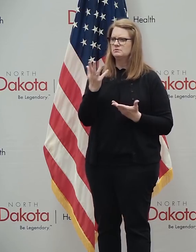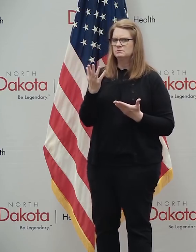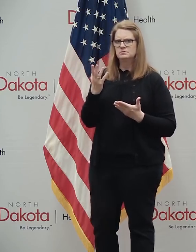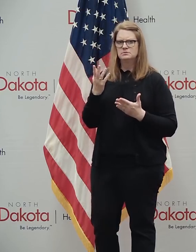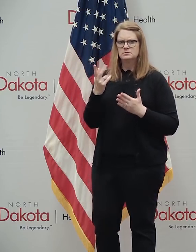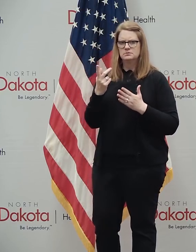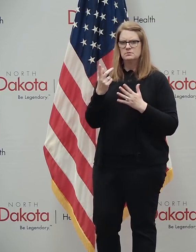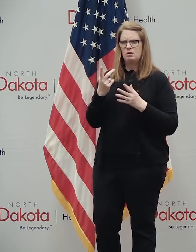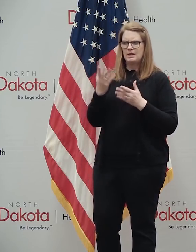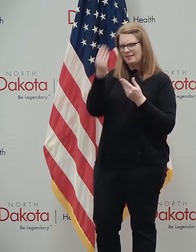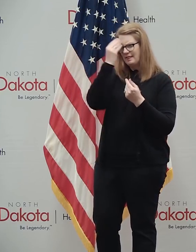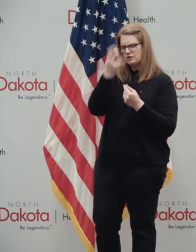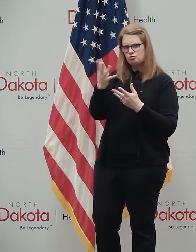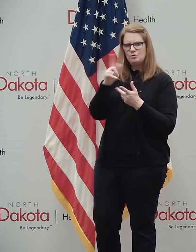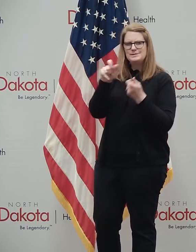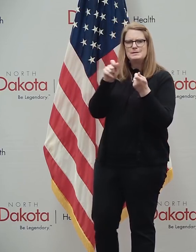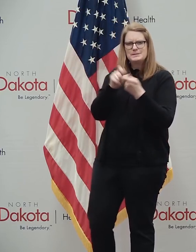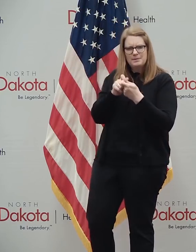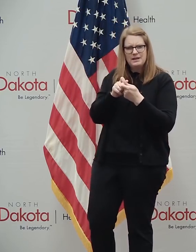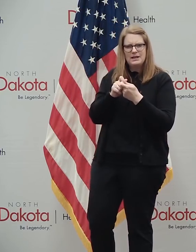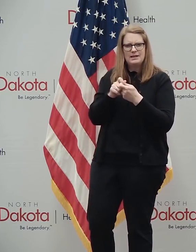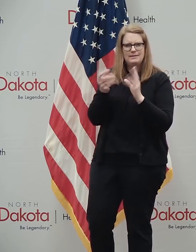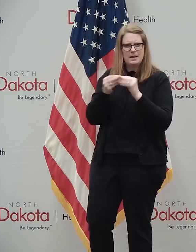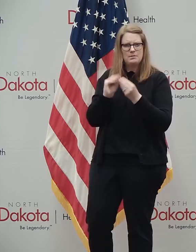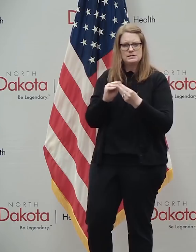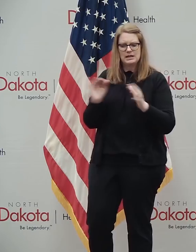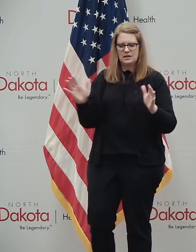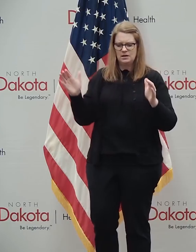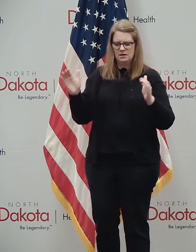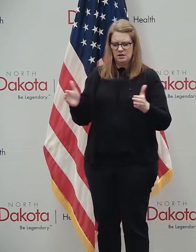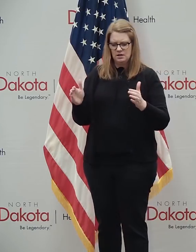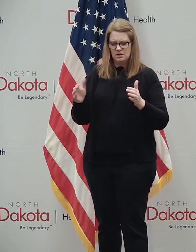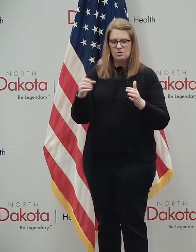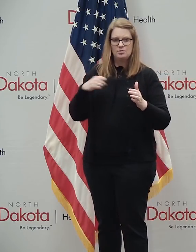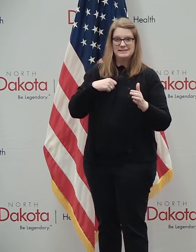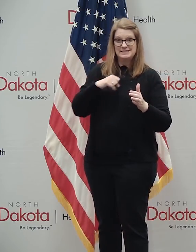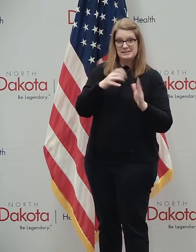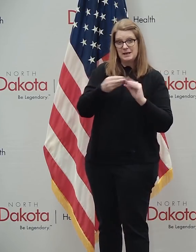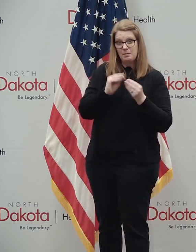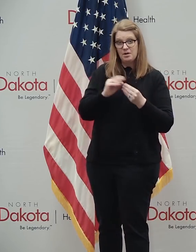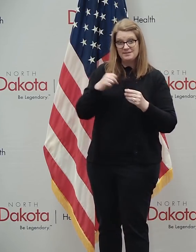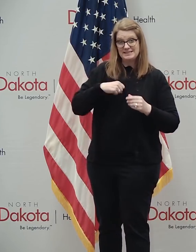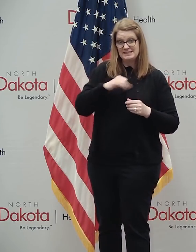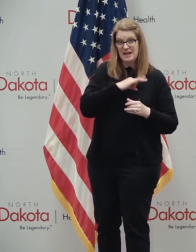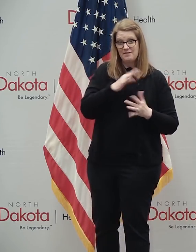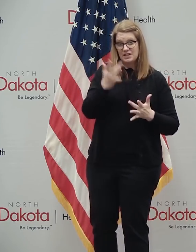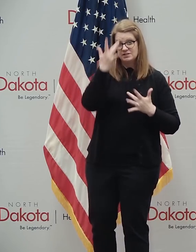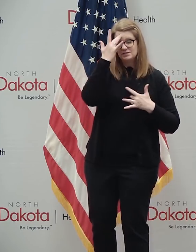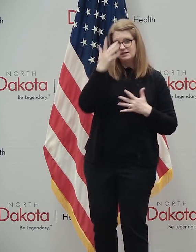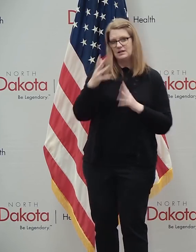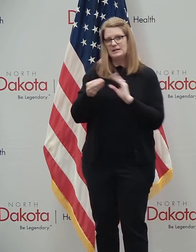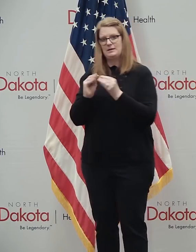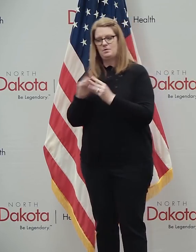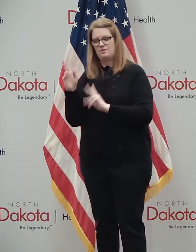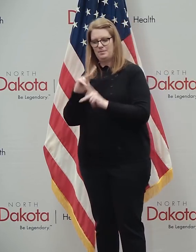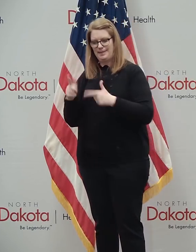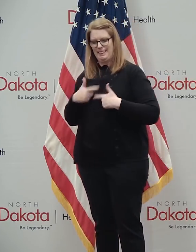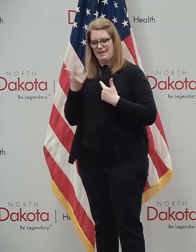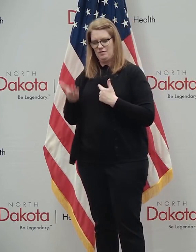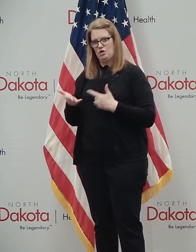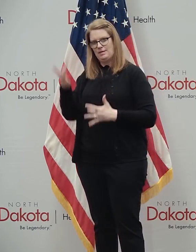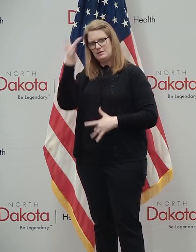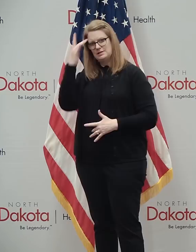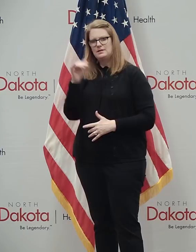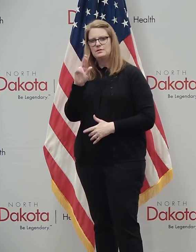on where to find that information on the breakout between staff and residents. And I